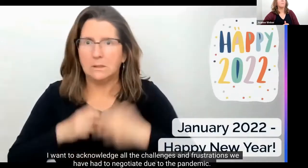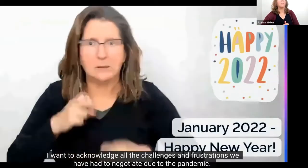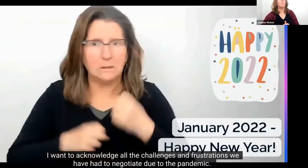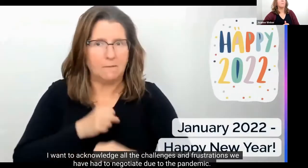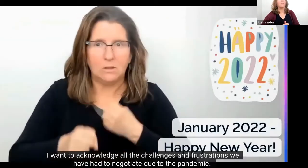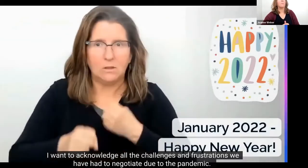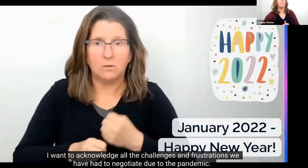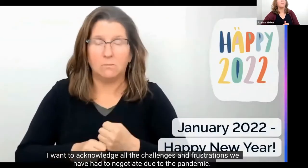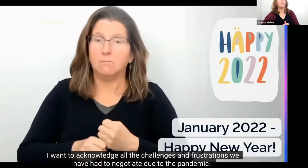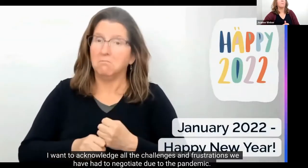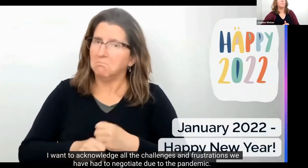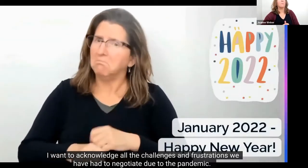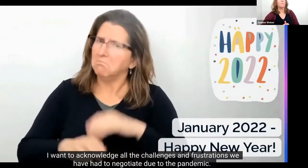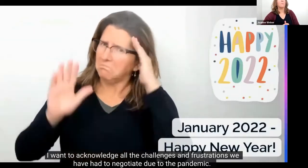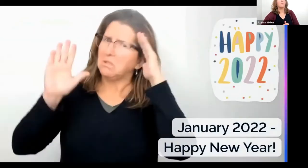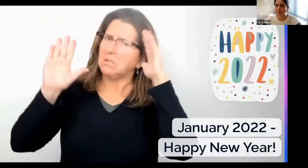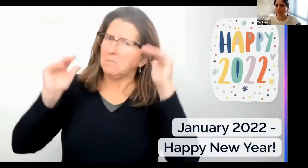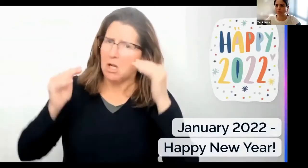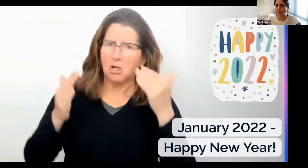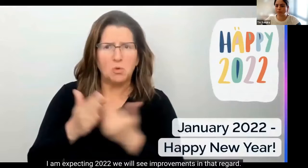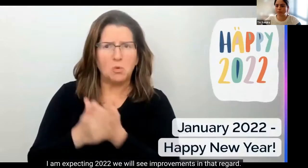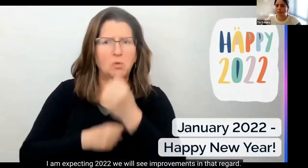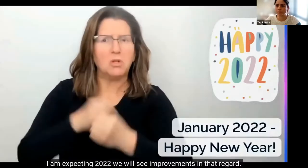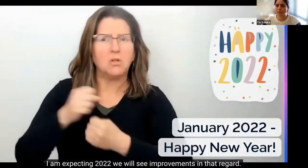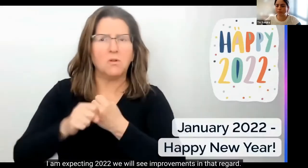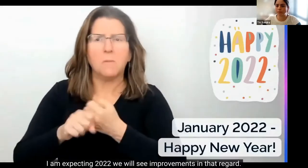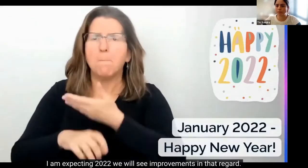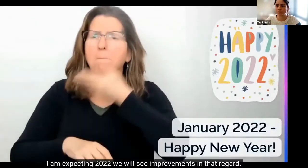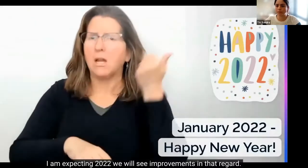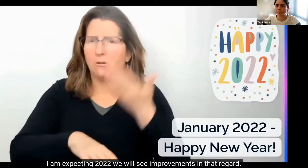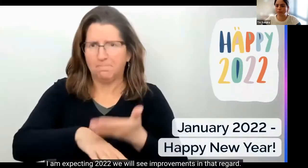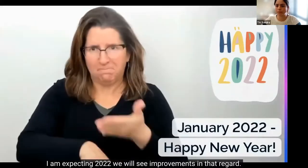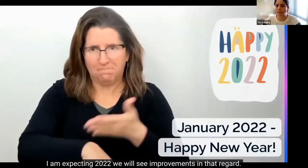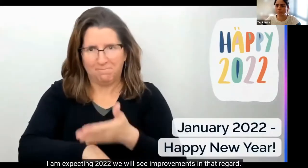we have had to negotiate due to the pandemic. I am expecting